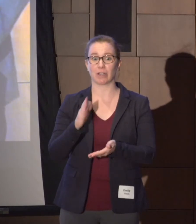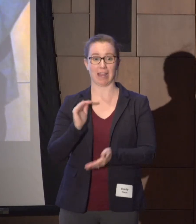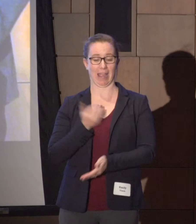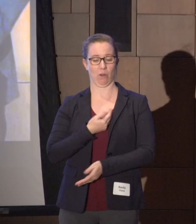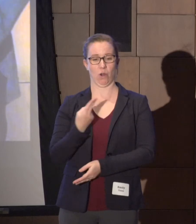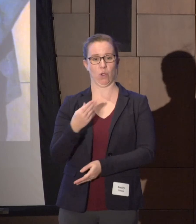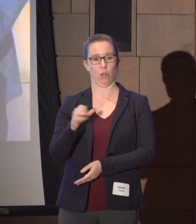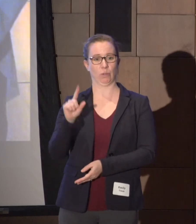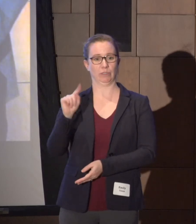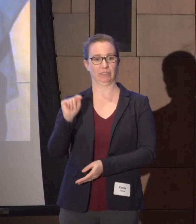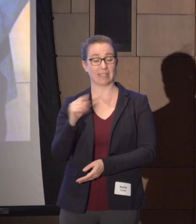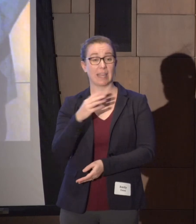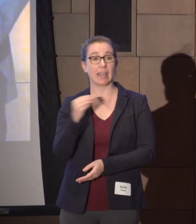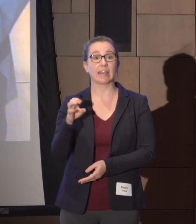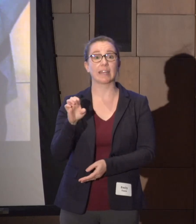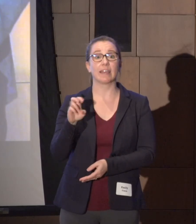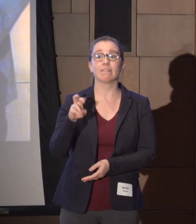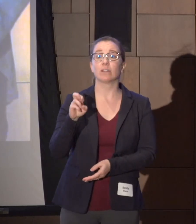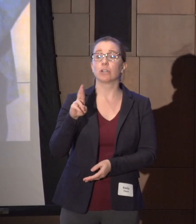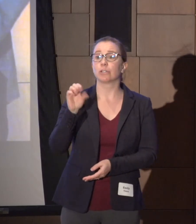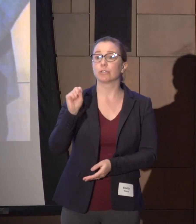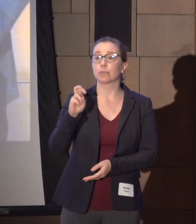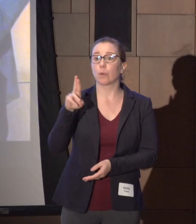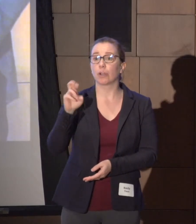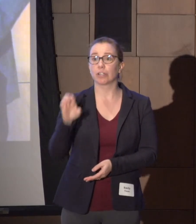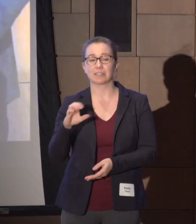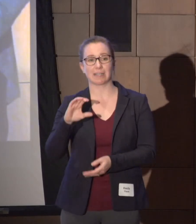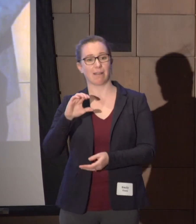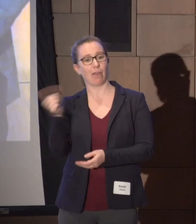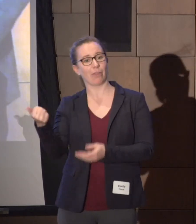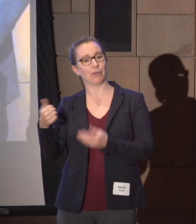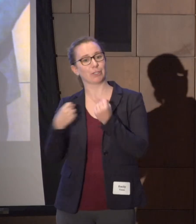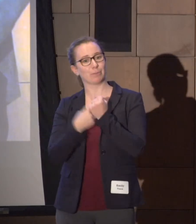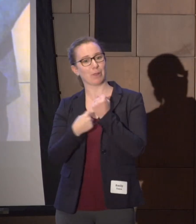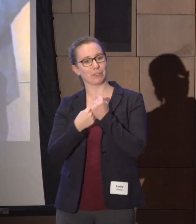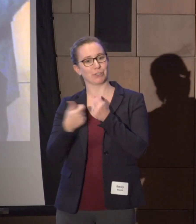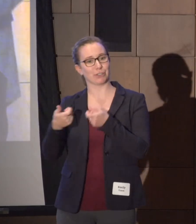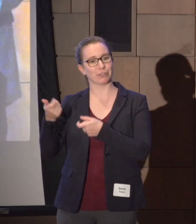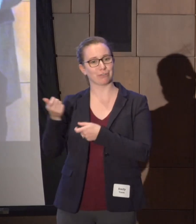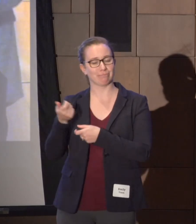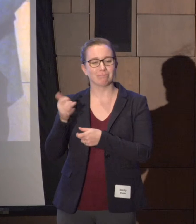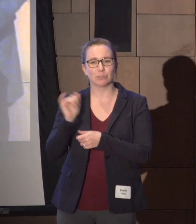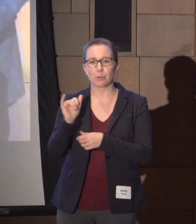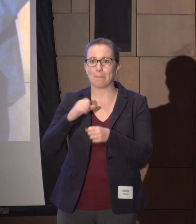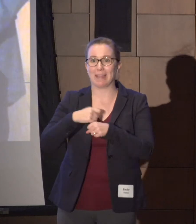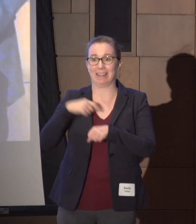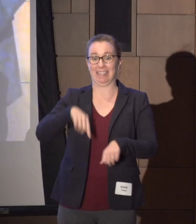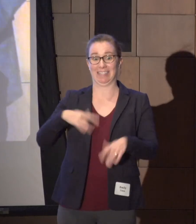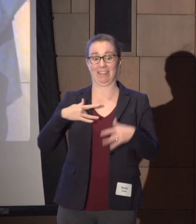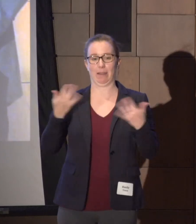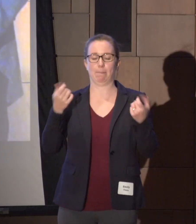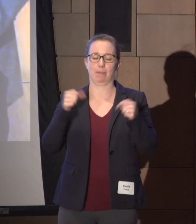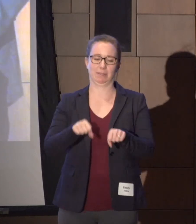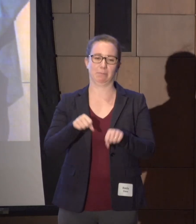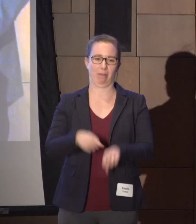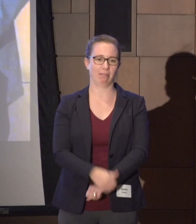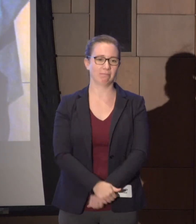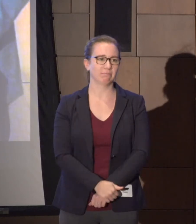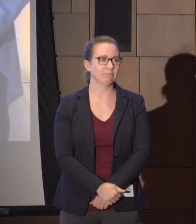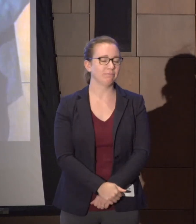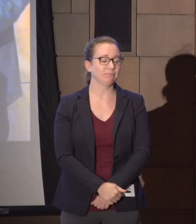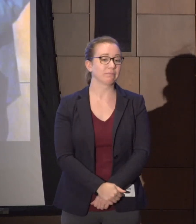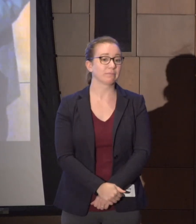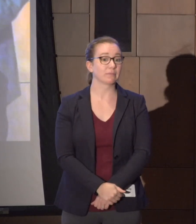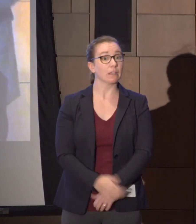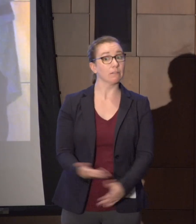here tonight, and to Eversource Energy and all of our sponsors tonight that made this event a possibility. While